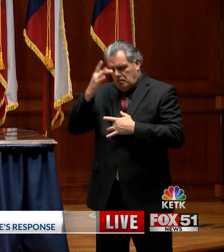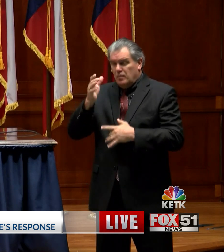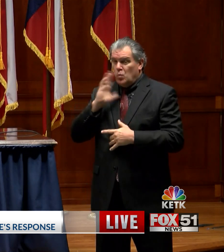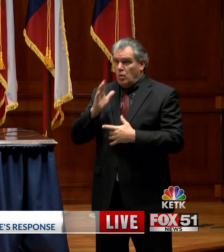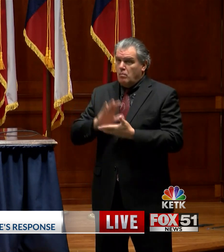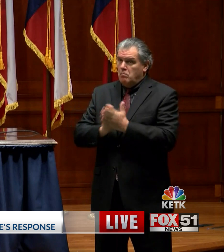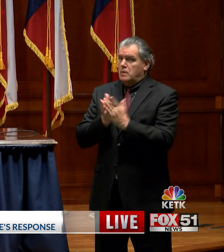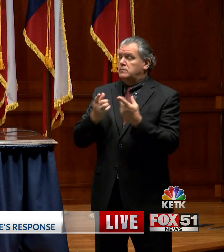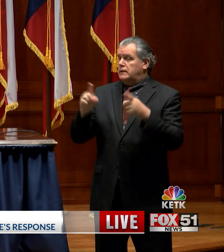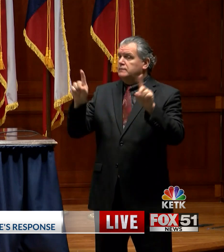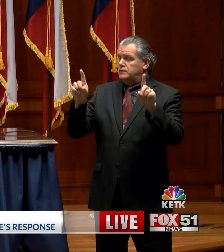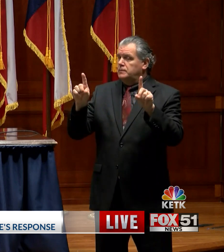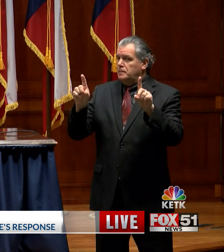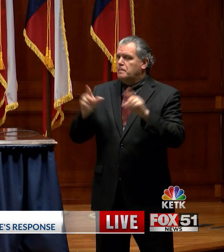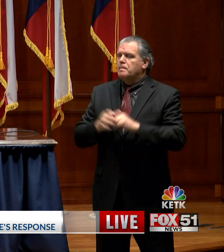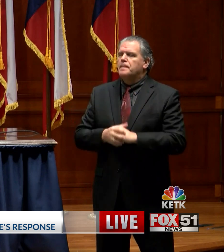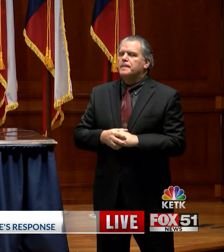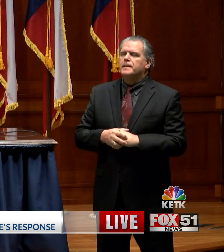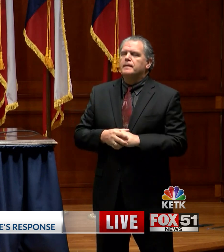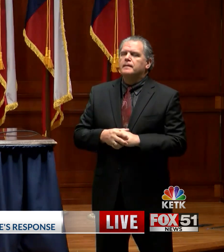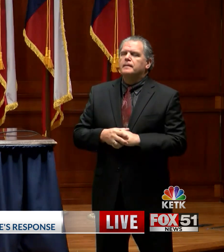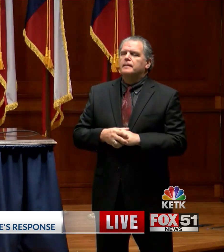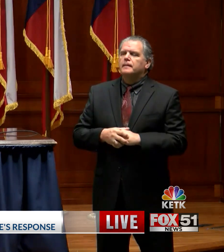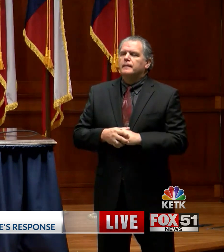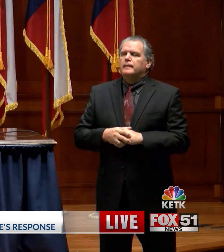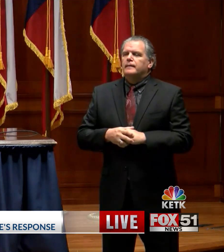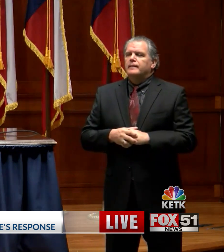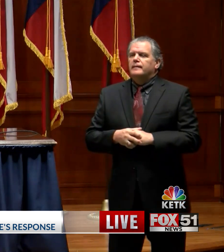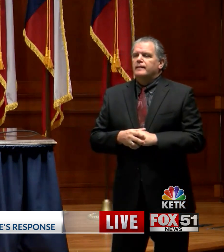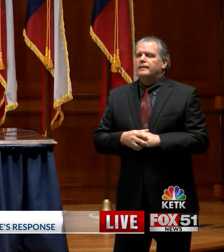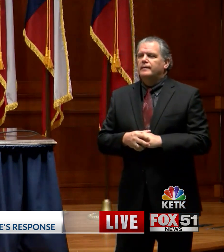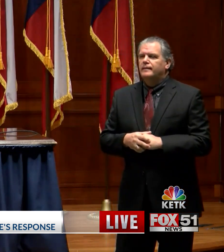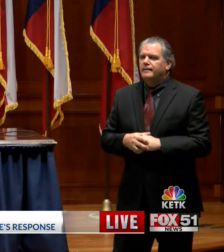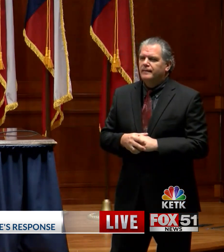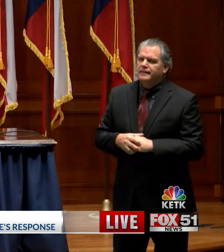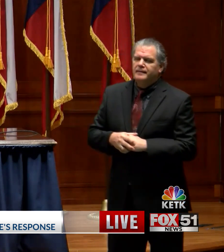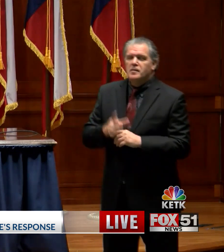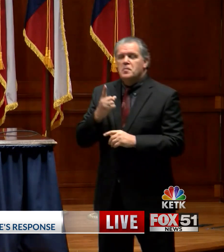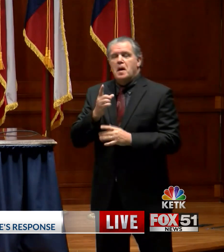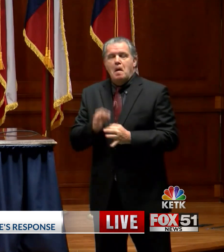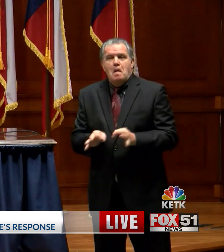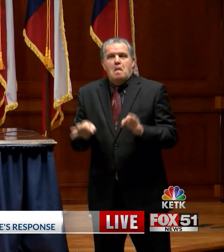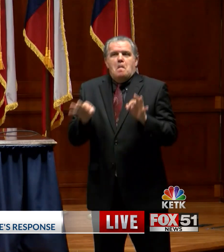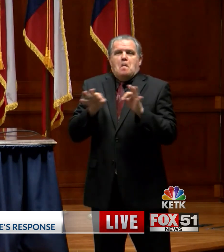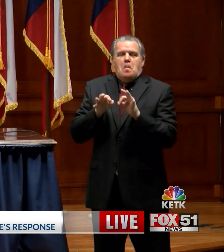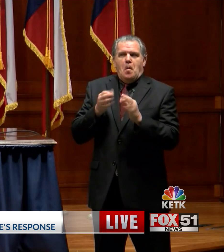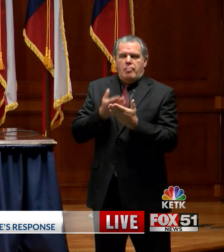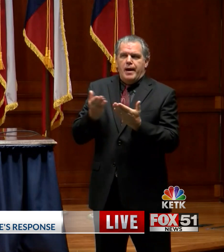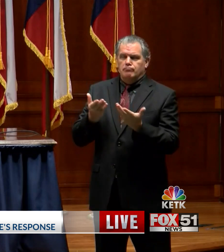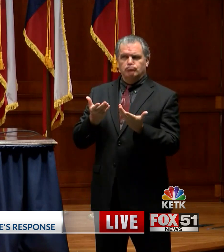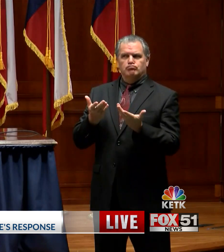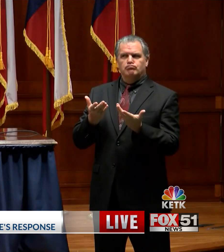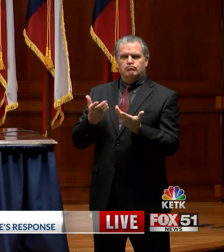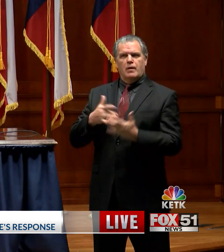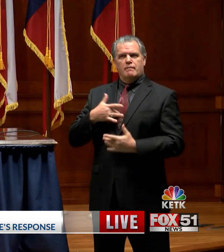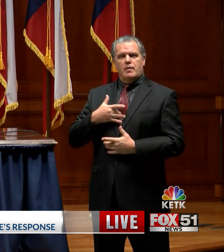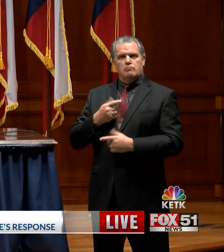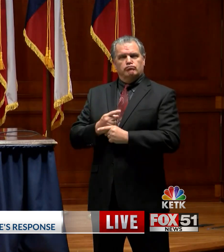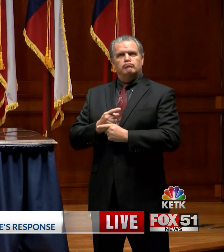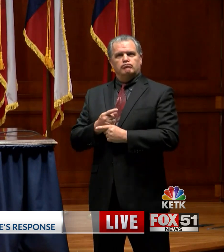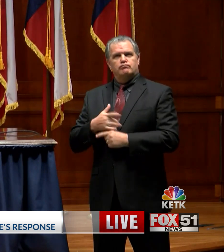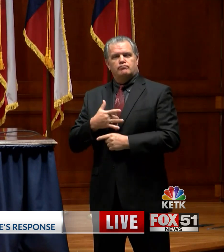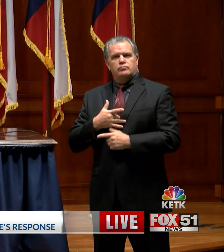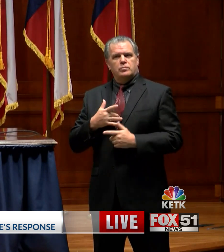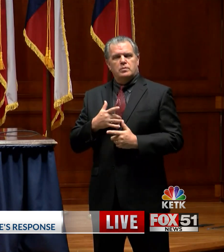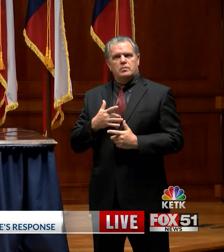successful. There's kind of a point of information that's encouraging to us. It's one that I sort of stay tuned into, is